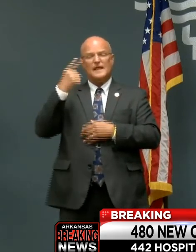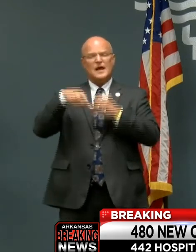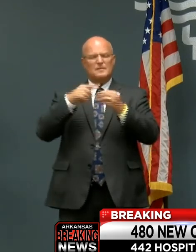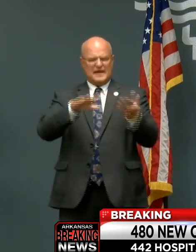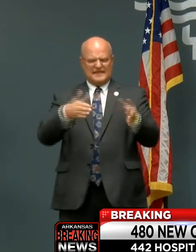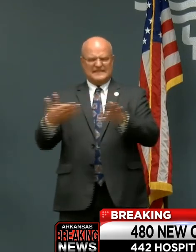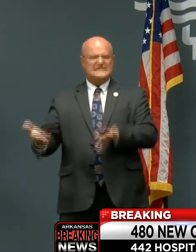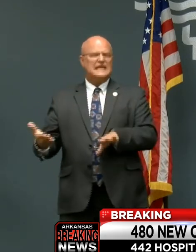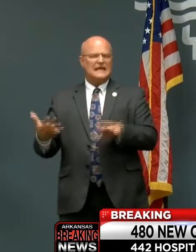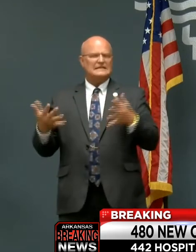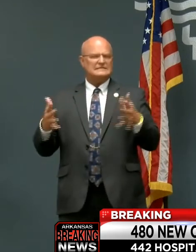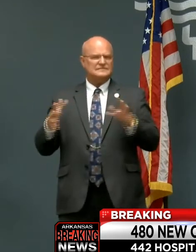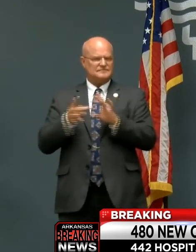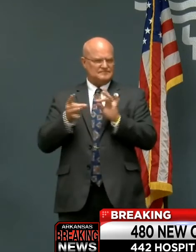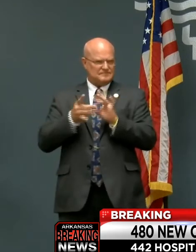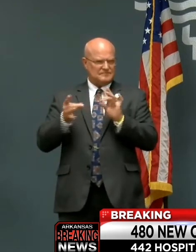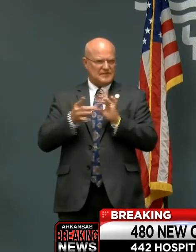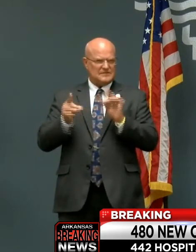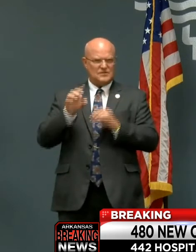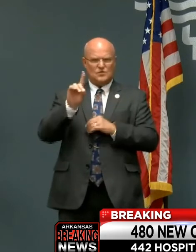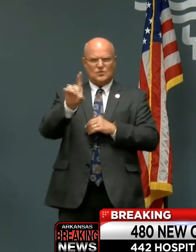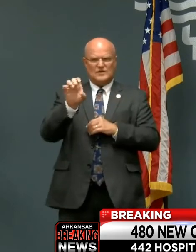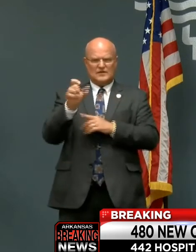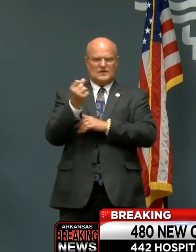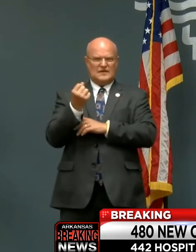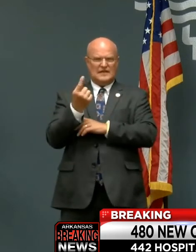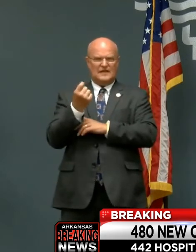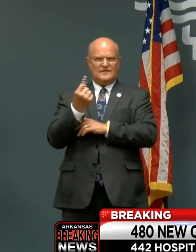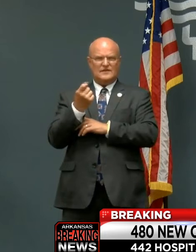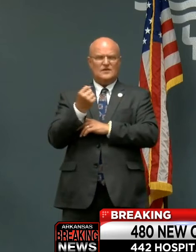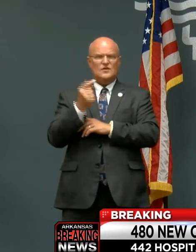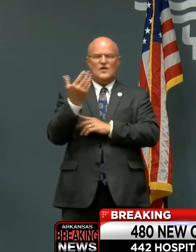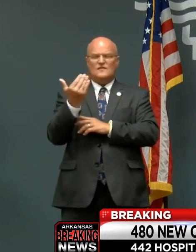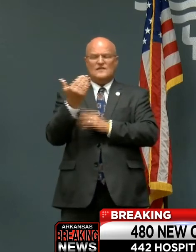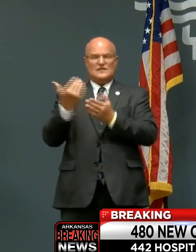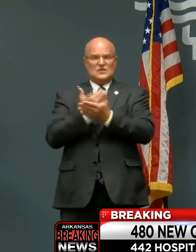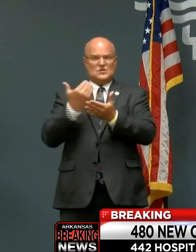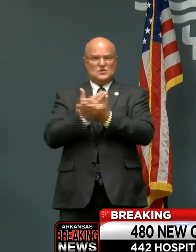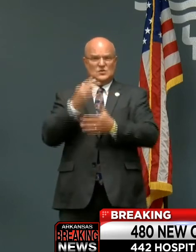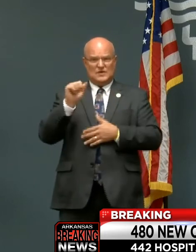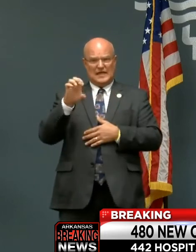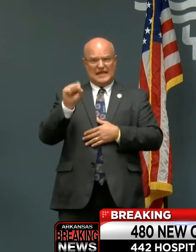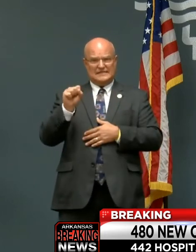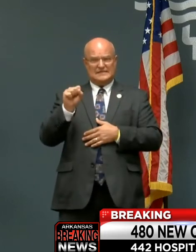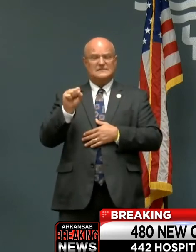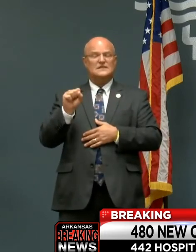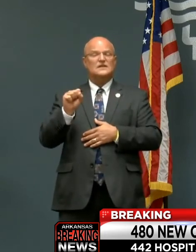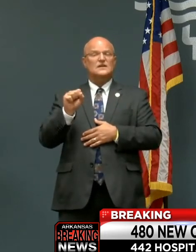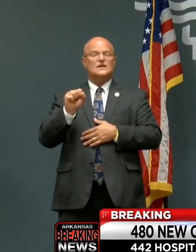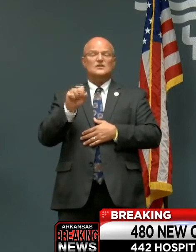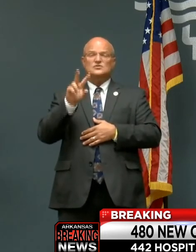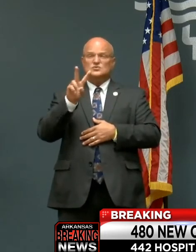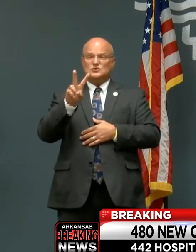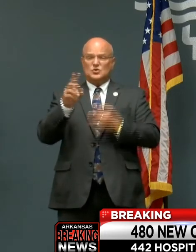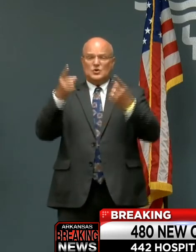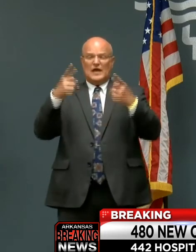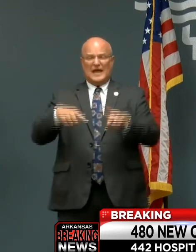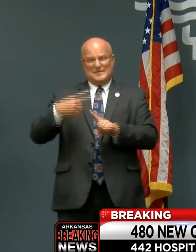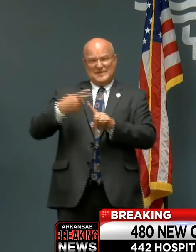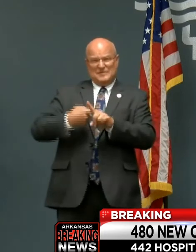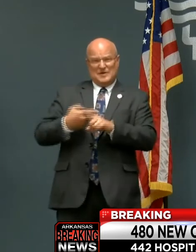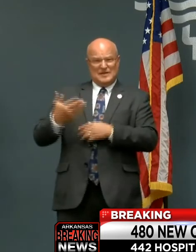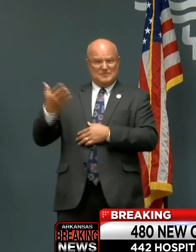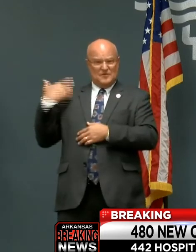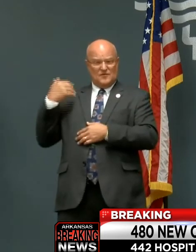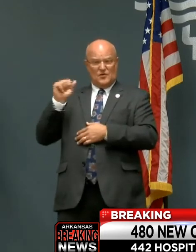which were mentioned by the Governor at 711, with 15 new cases, 2 of those cases actually occurred in the months prior